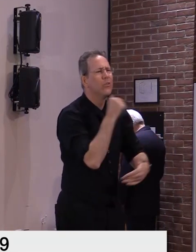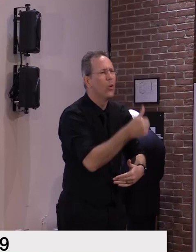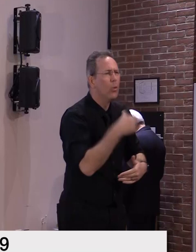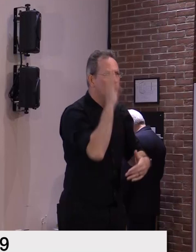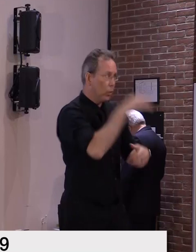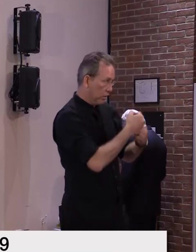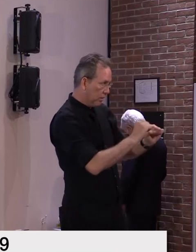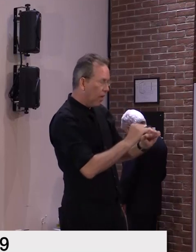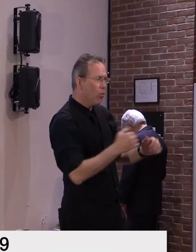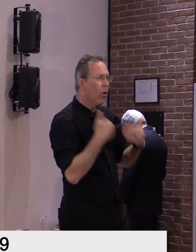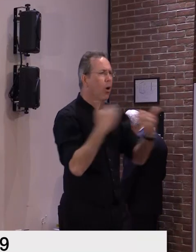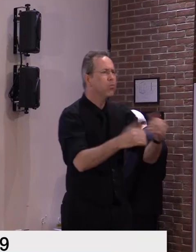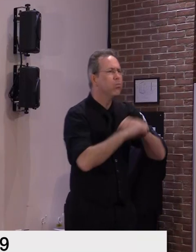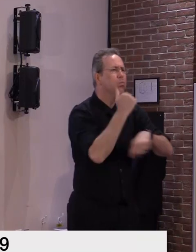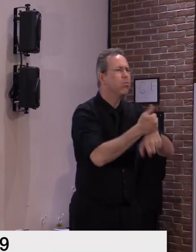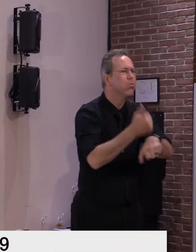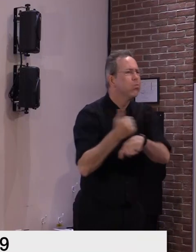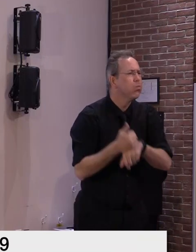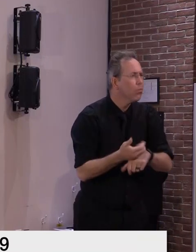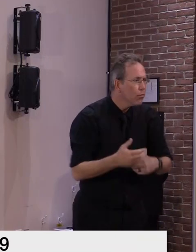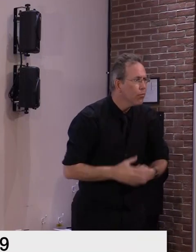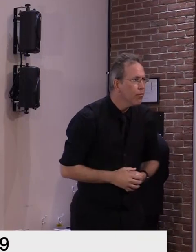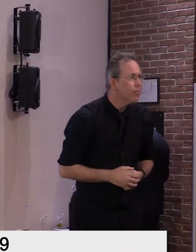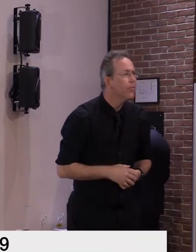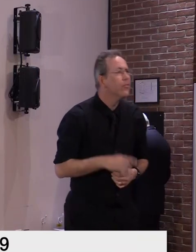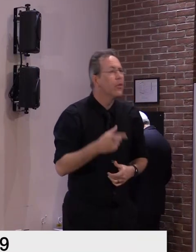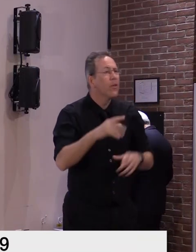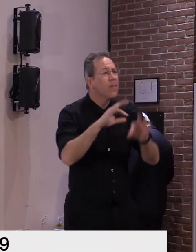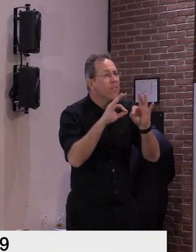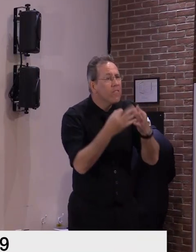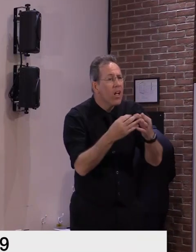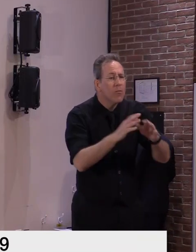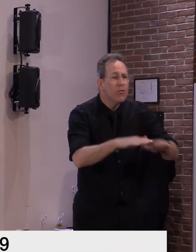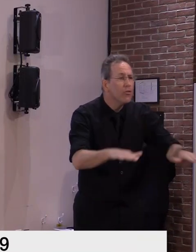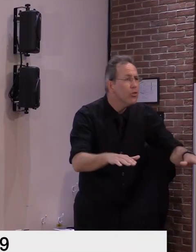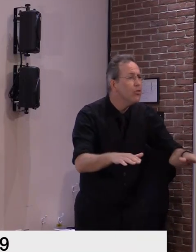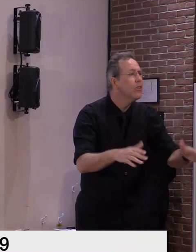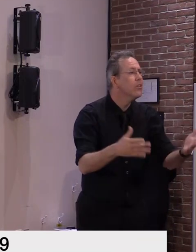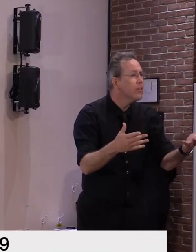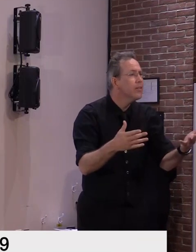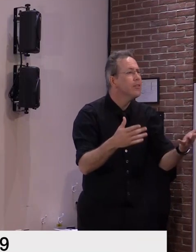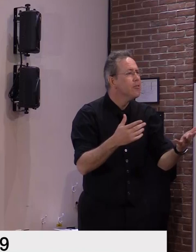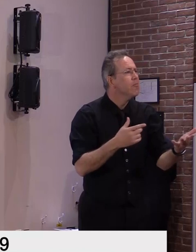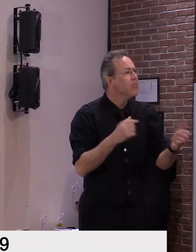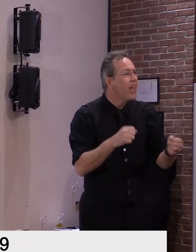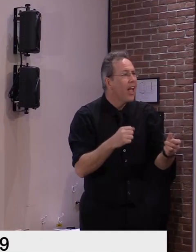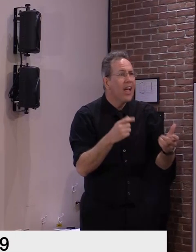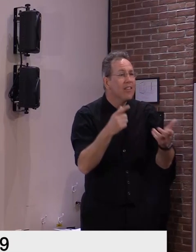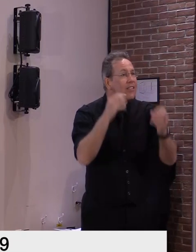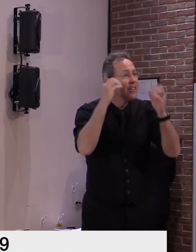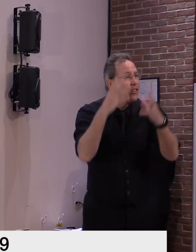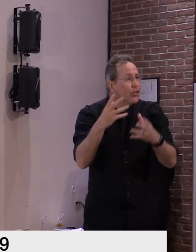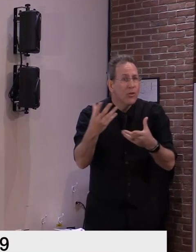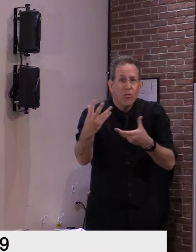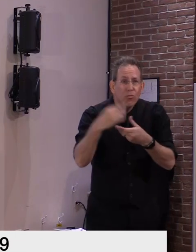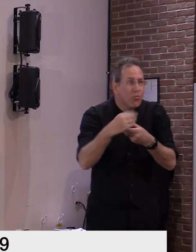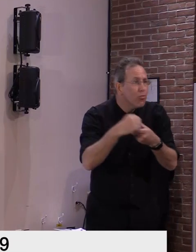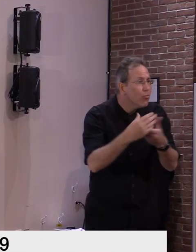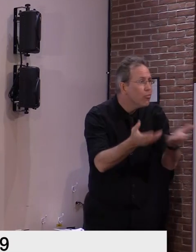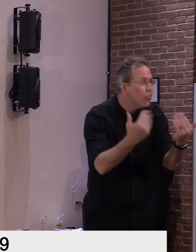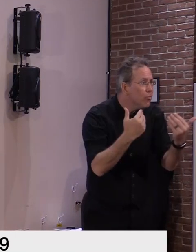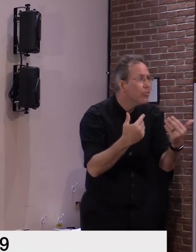even families really look to for assurance is their family members, but also their teachers and their school